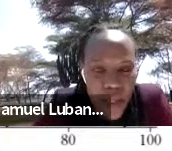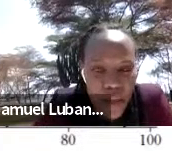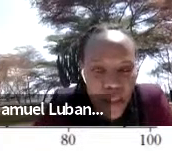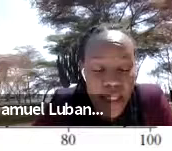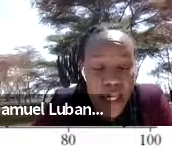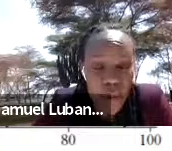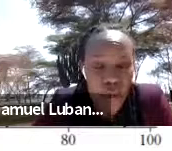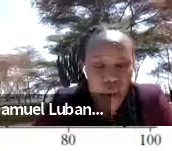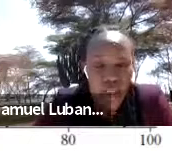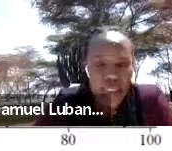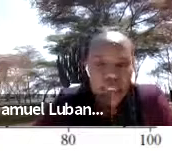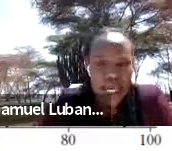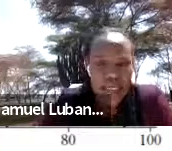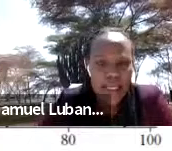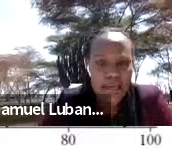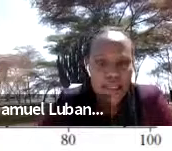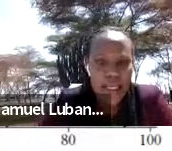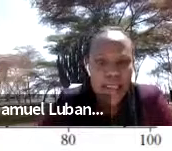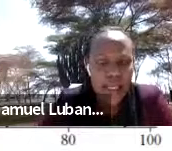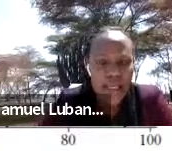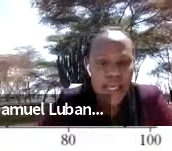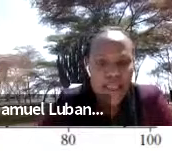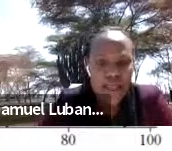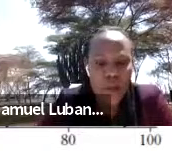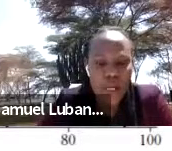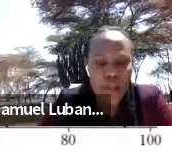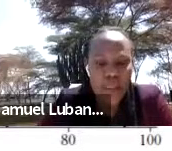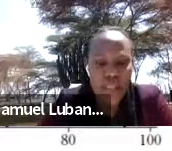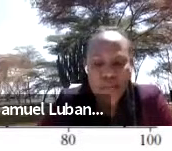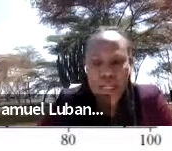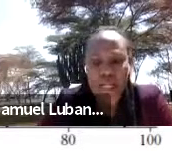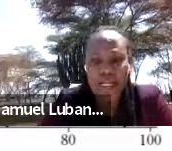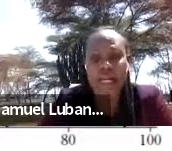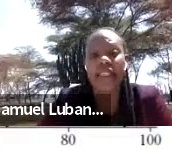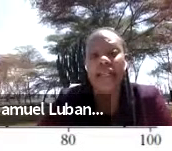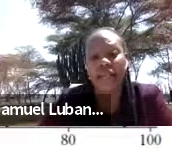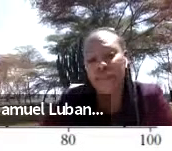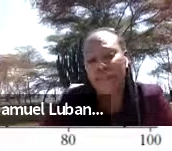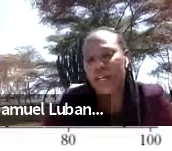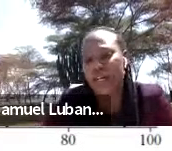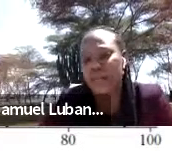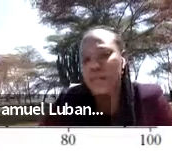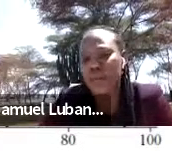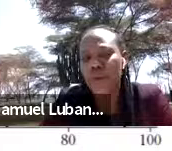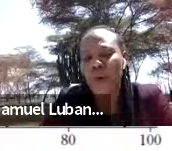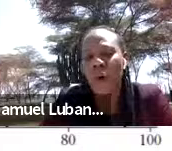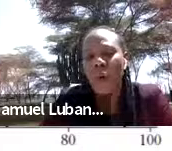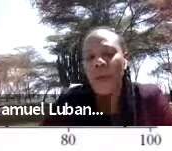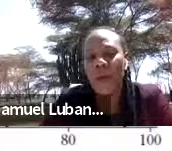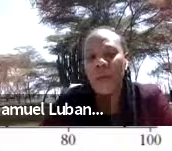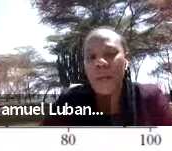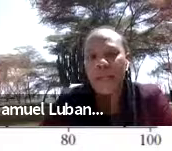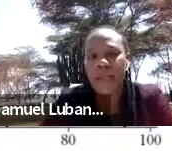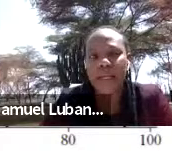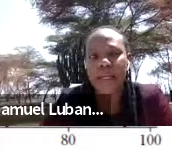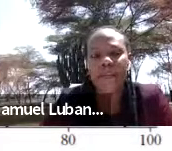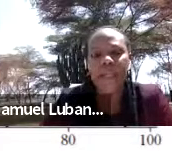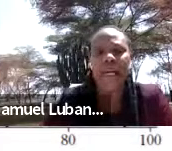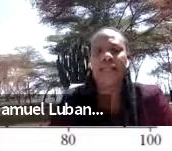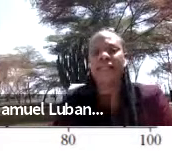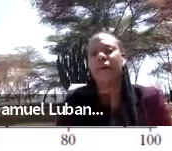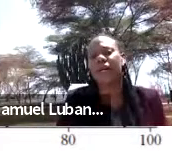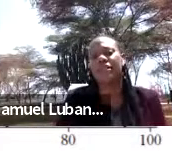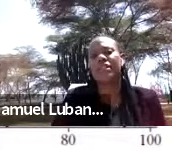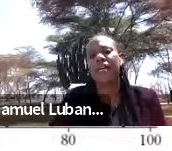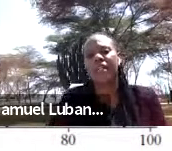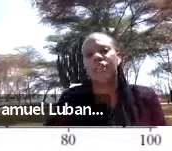the yellow dot is Kenya, and the other smaller dots in different colors are other countries. That kind of shows where we rank